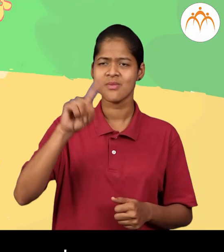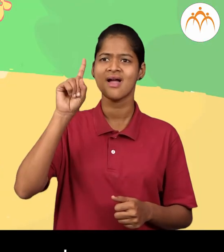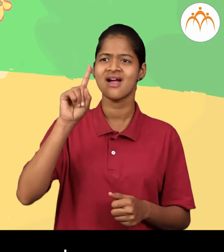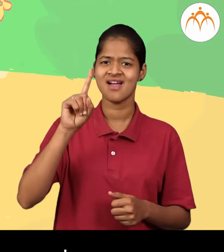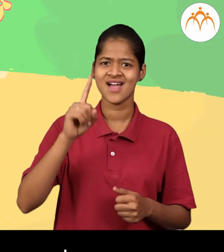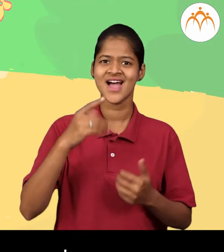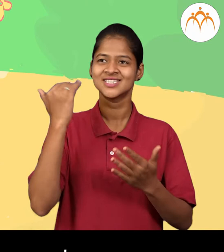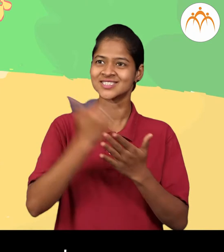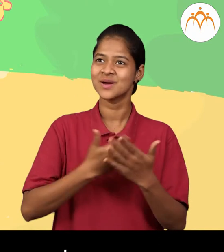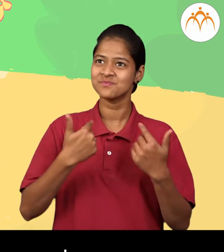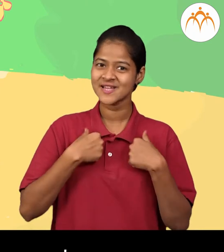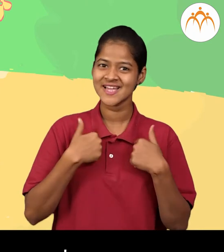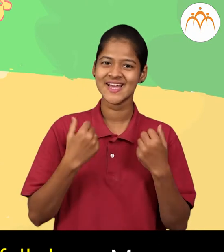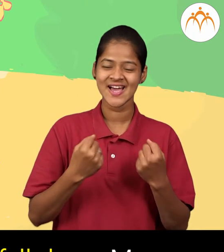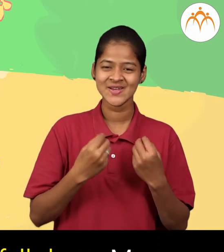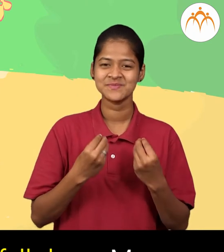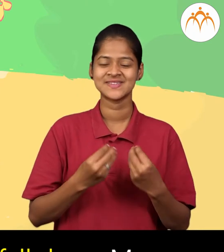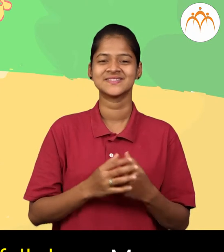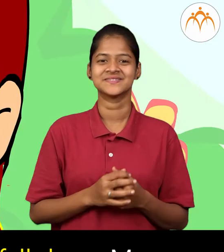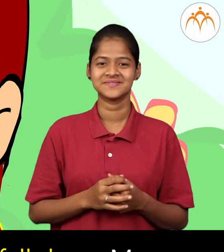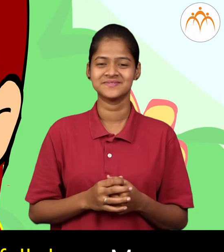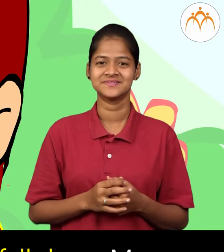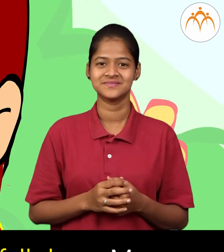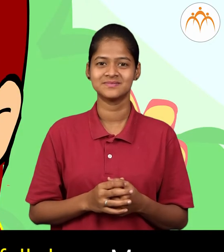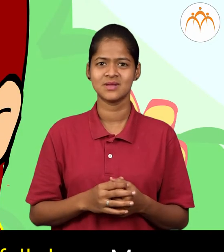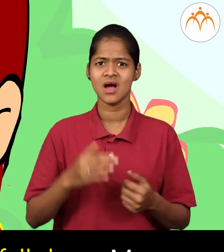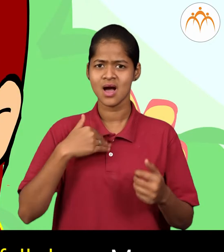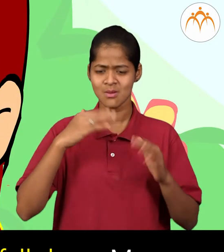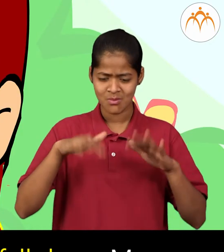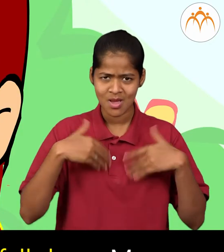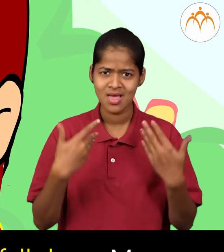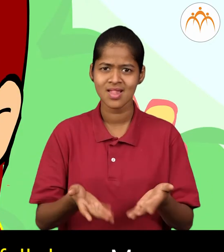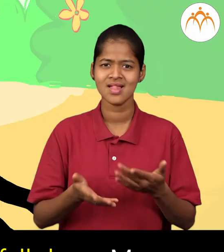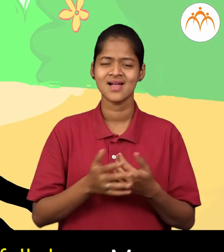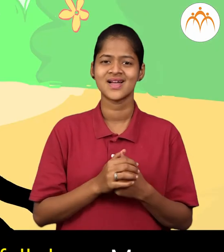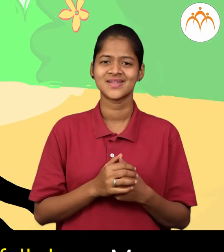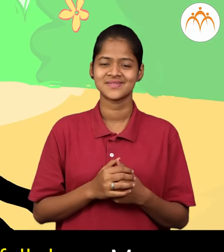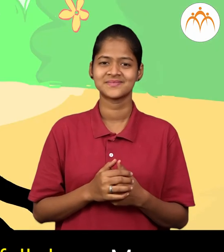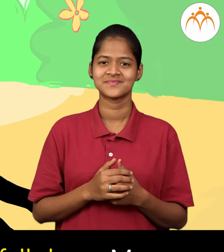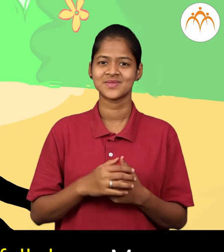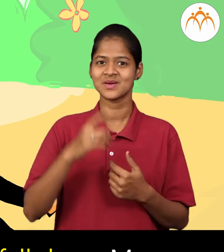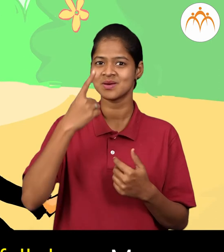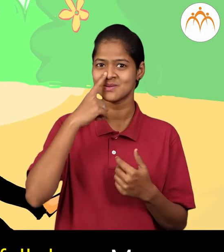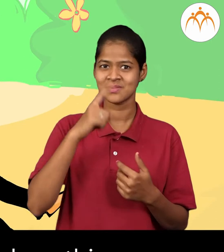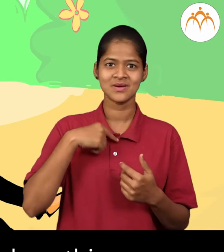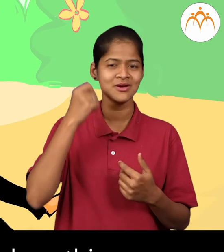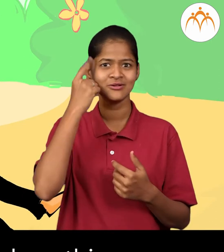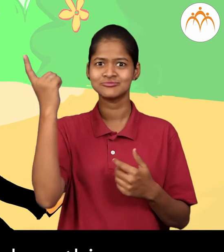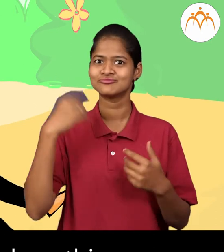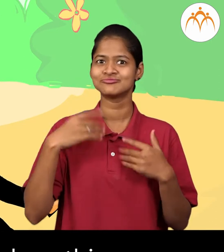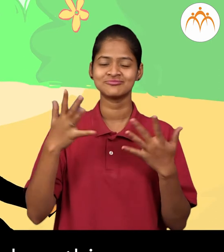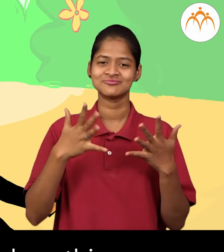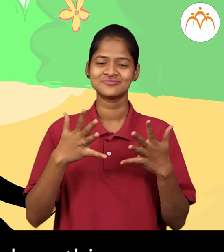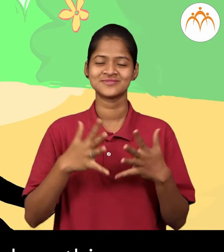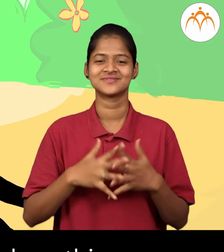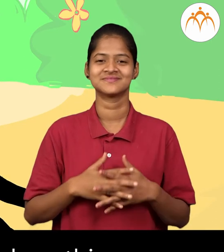Mommy, save me! Save me! Oh, won't it fall down? Mom, I